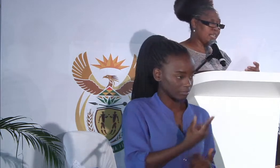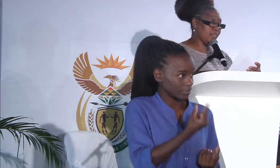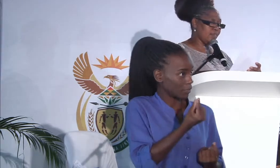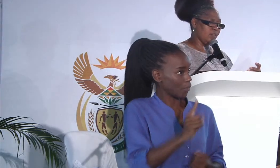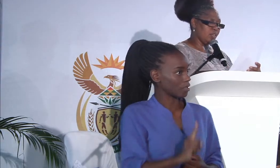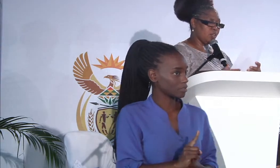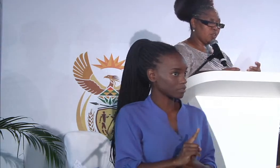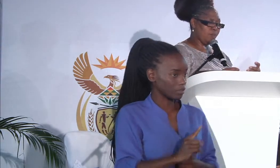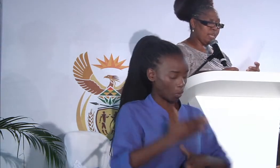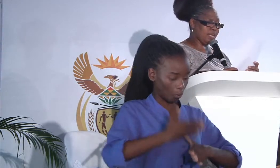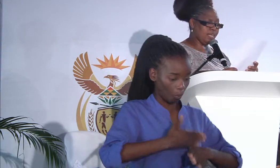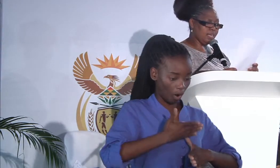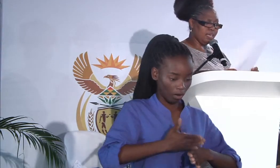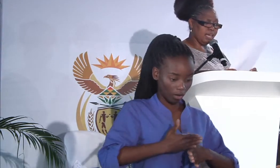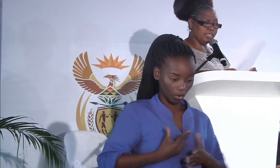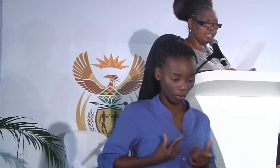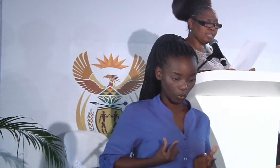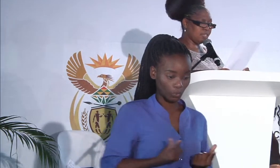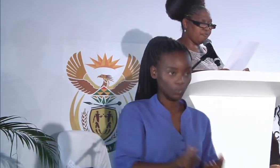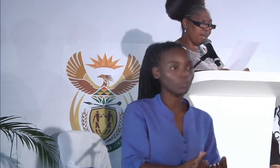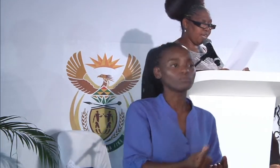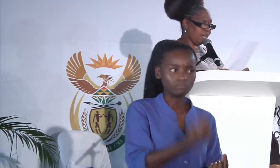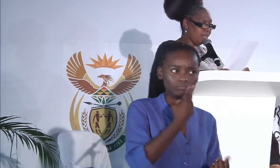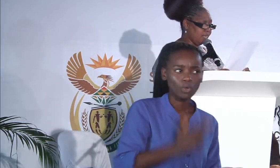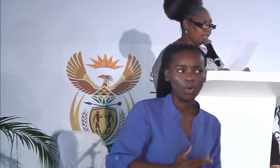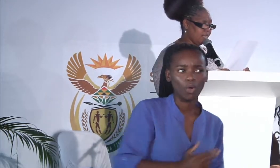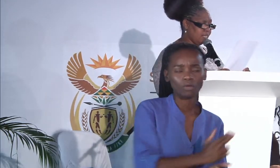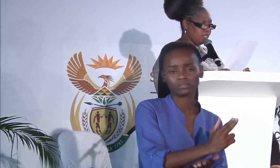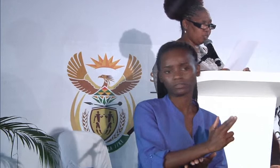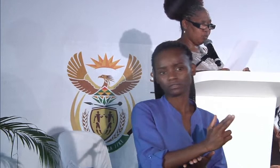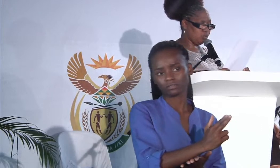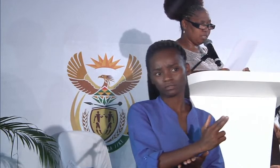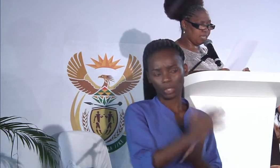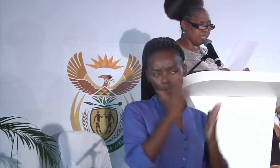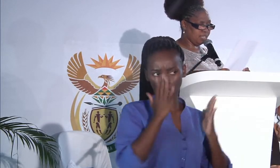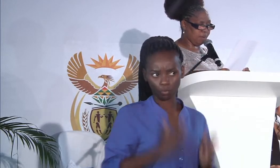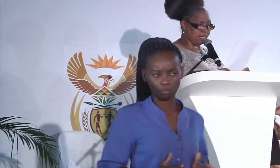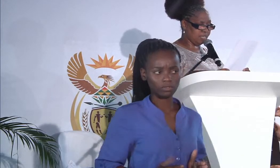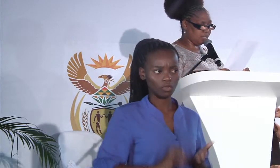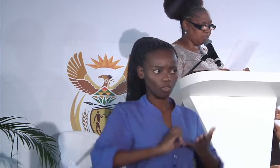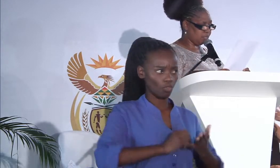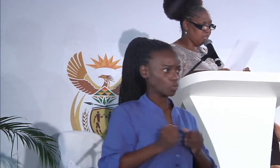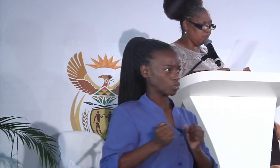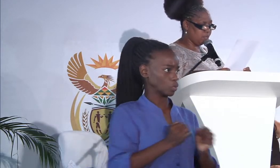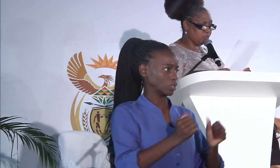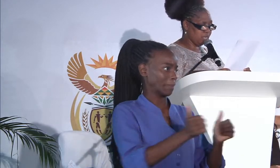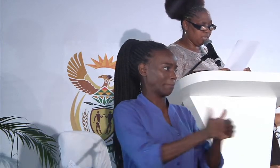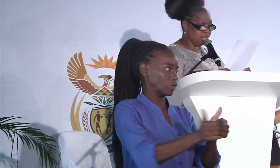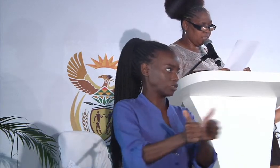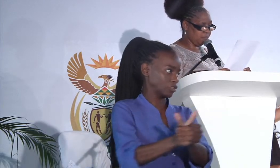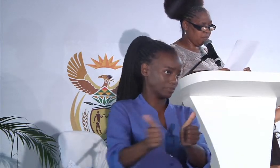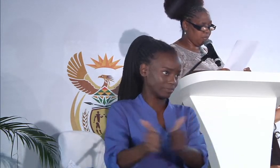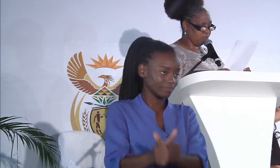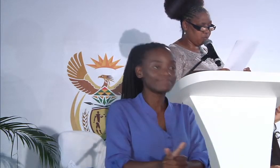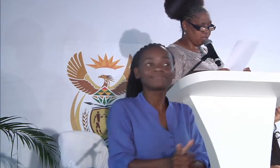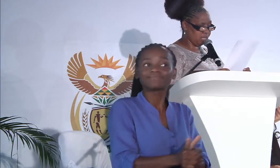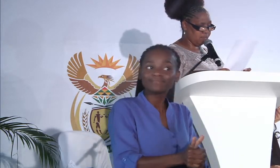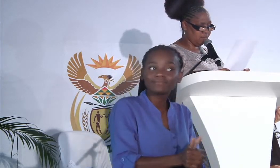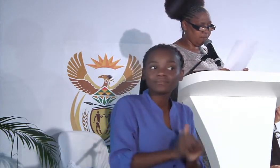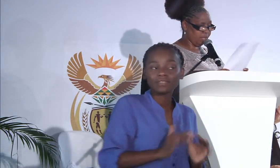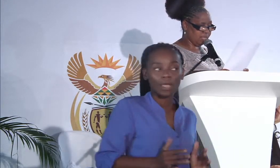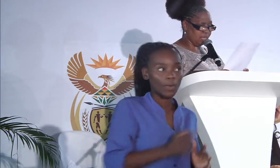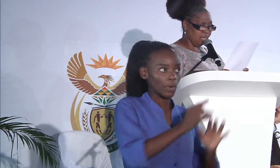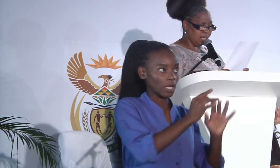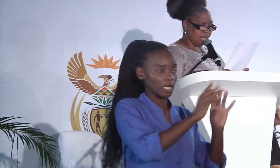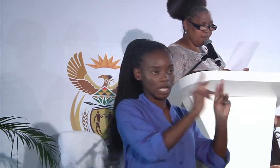honestly, humanly, and justify, and it is through strategic partnerships between National Department of Social